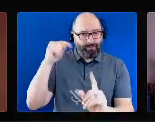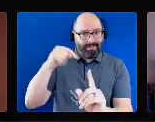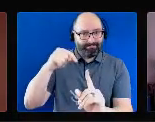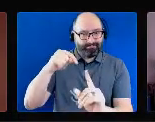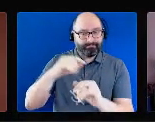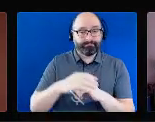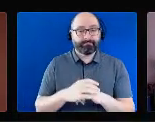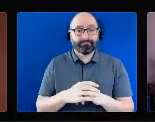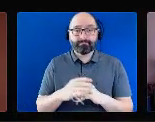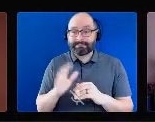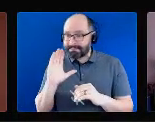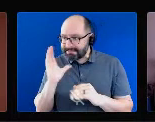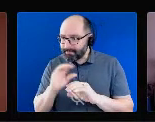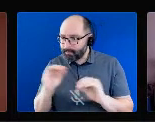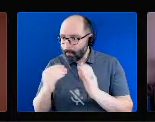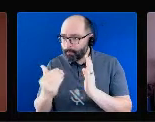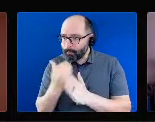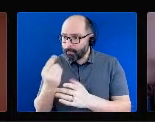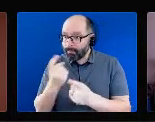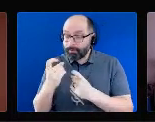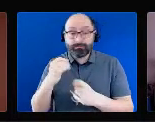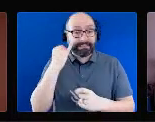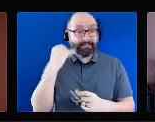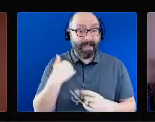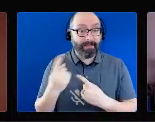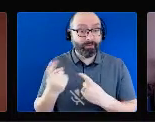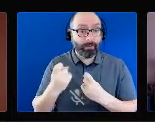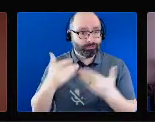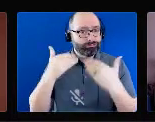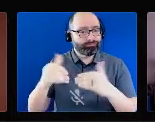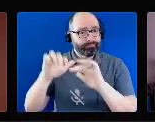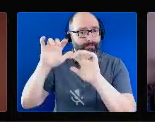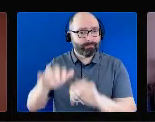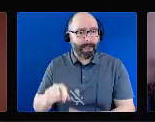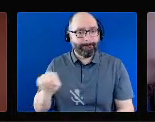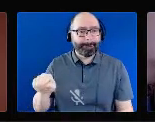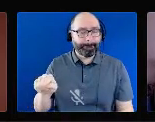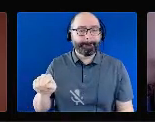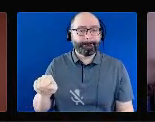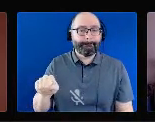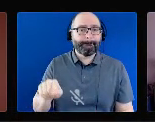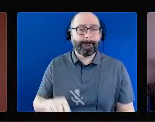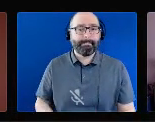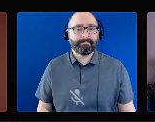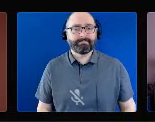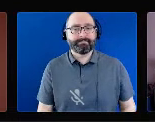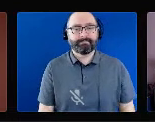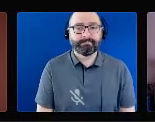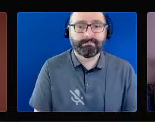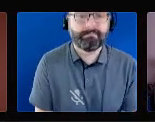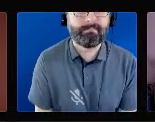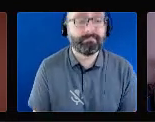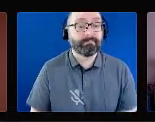there's no new questions. That's great. If there are questions, put them in. And what I would like